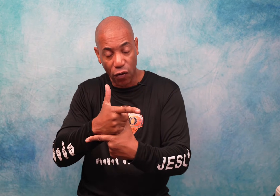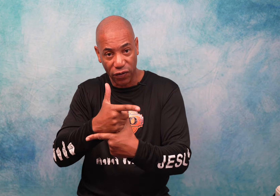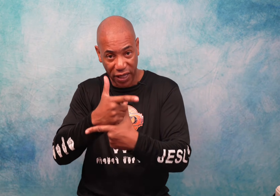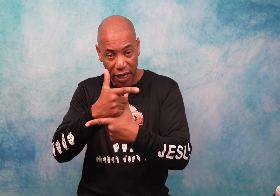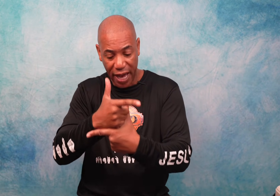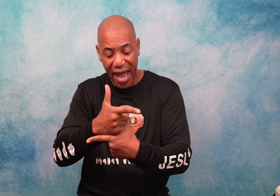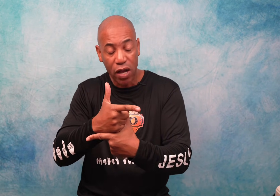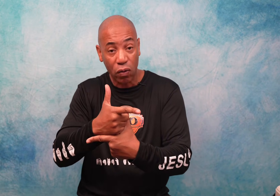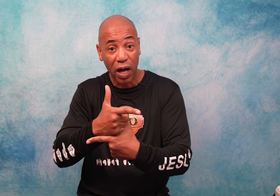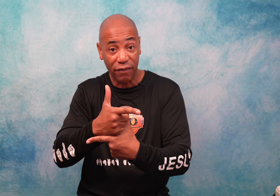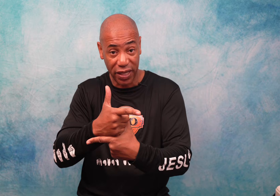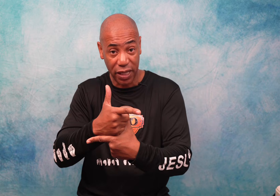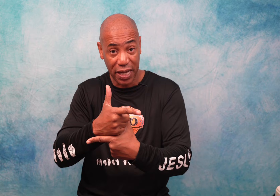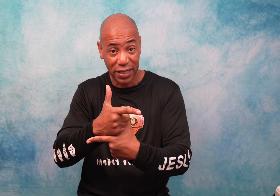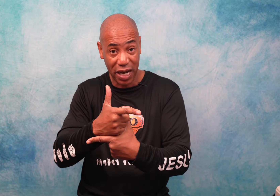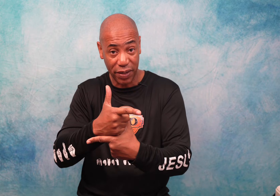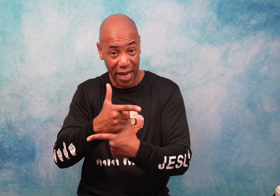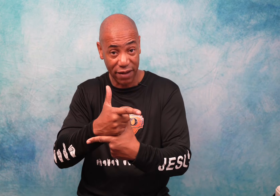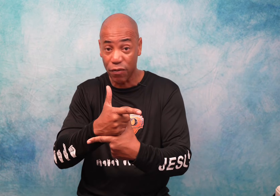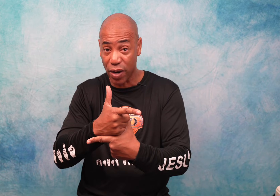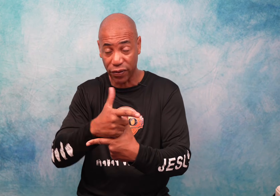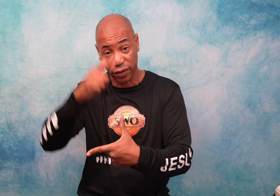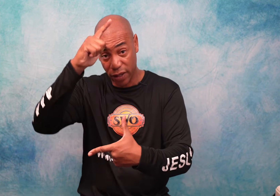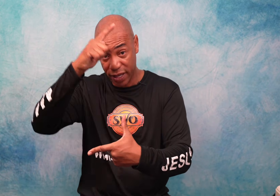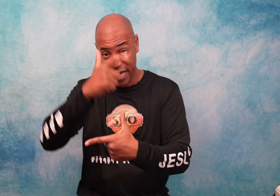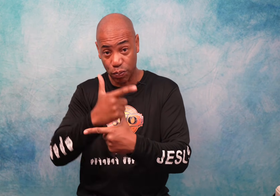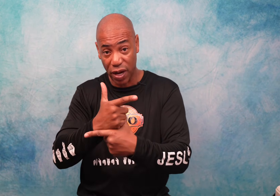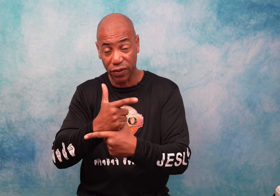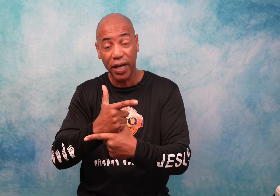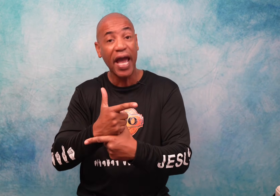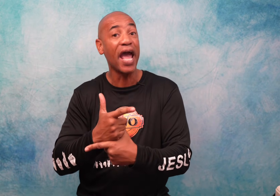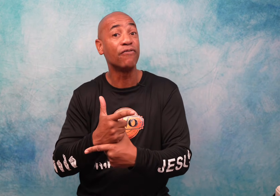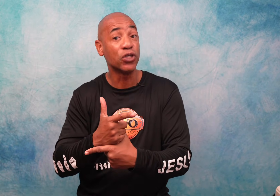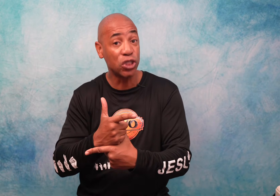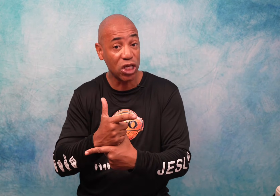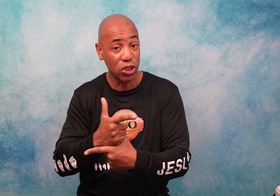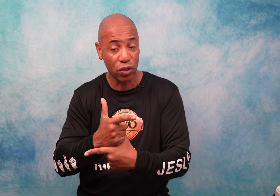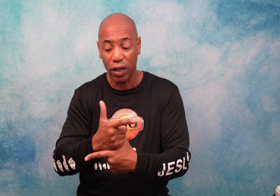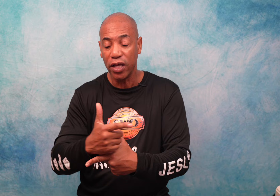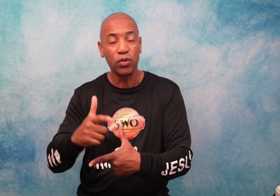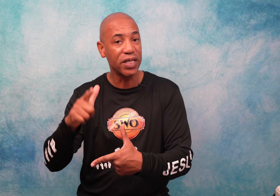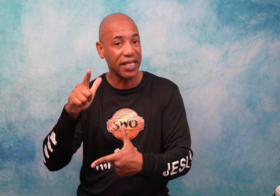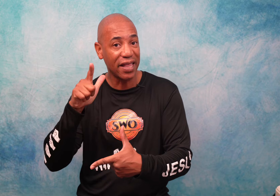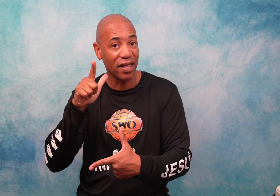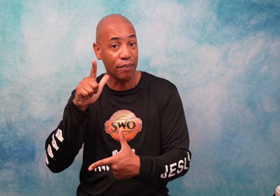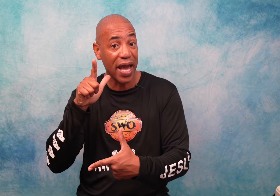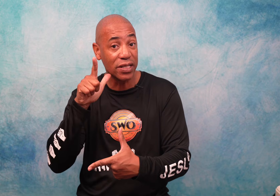or the angle of the non-dominant hand. For brother, that's brother. And for sister, you'll take that thumb and